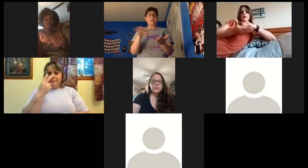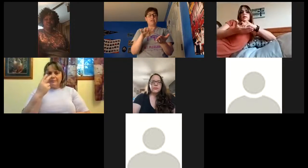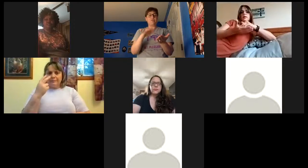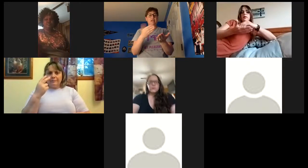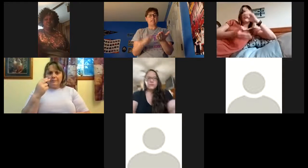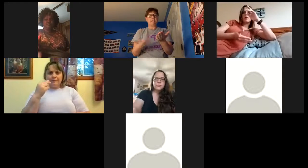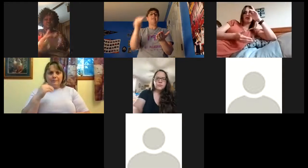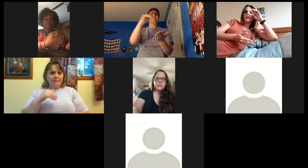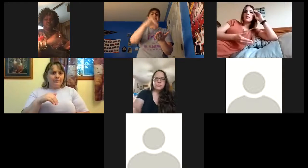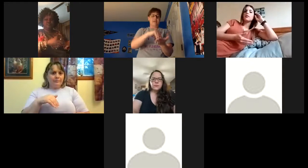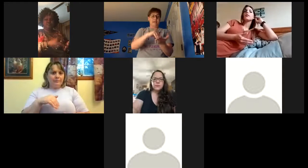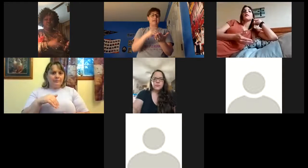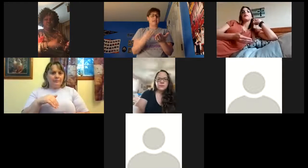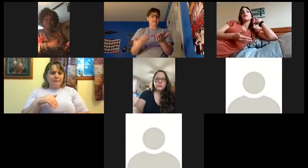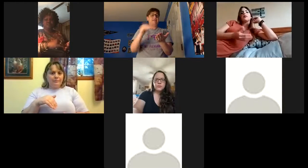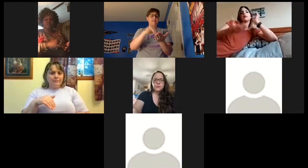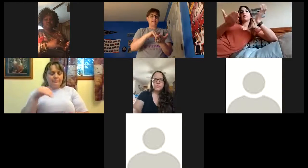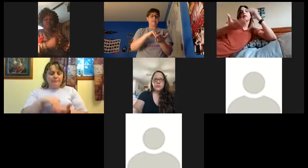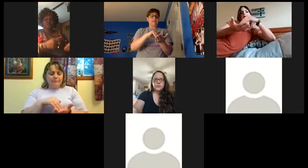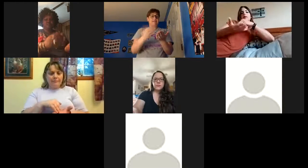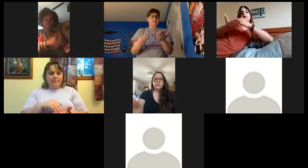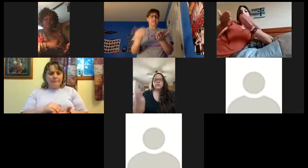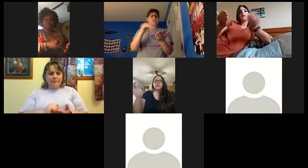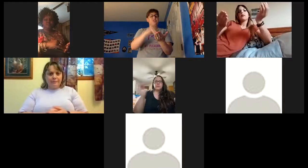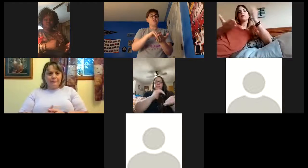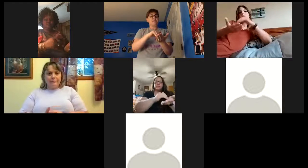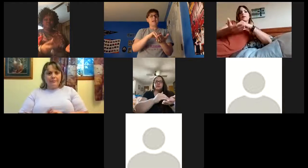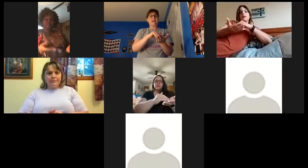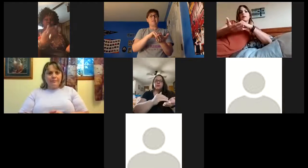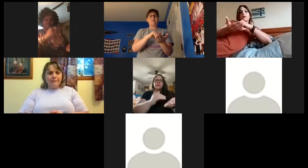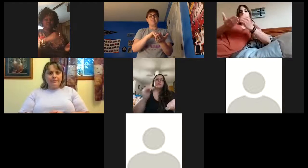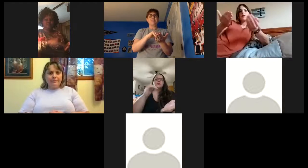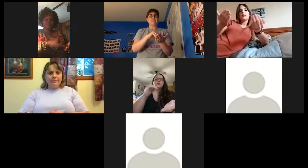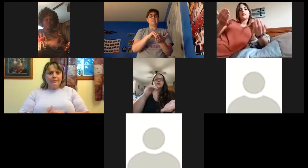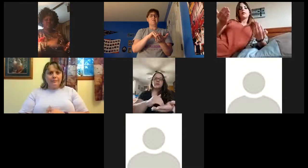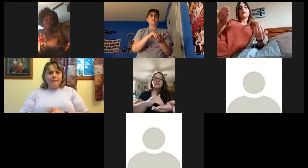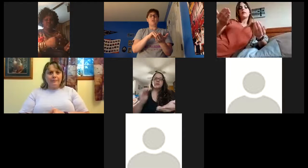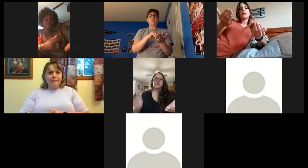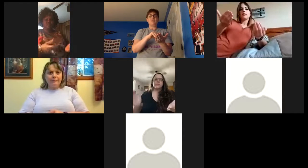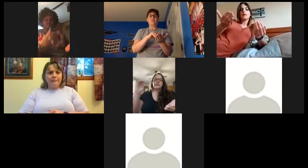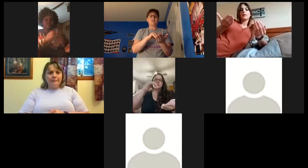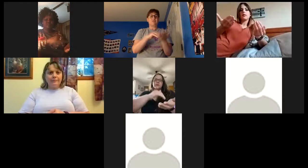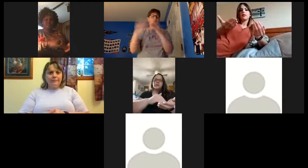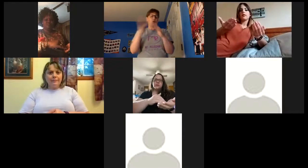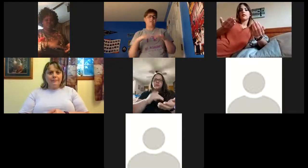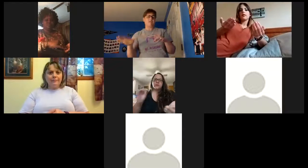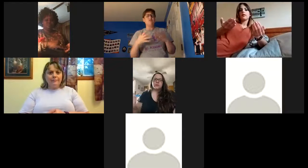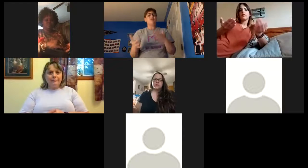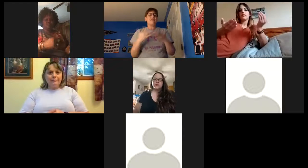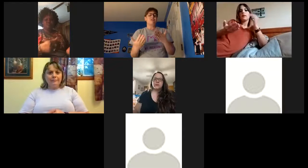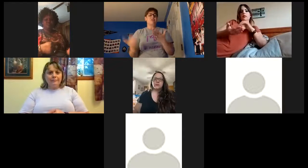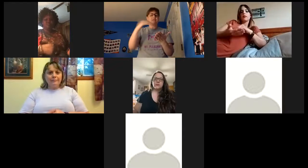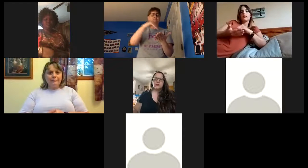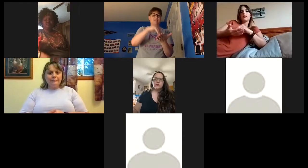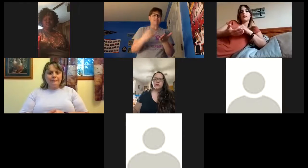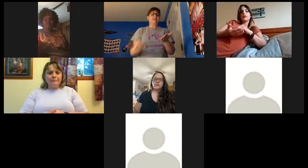you see it like in a running sentence again. Because, sometimes it feels like some words don't quite, you want to